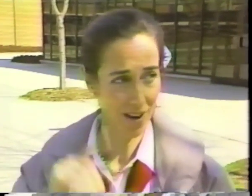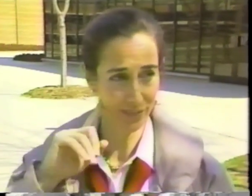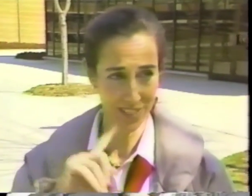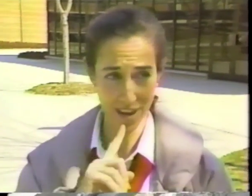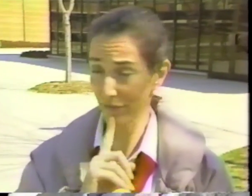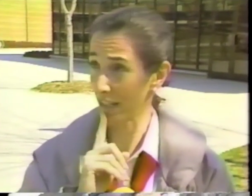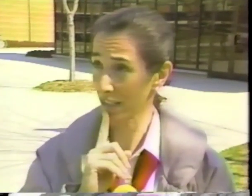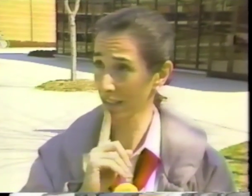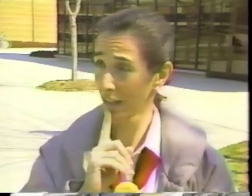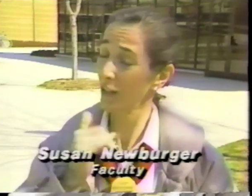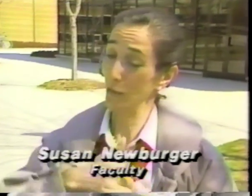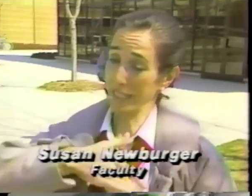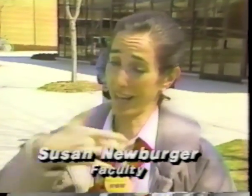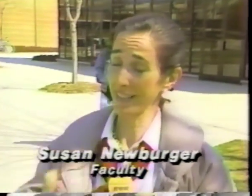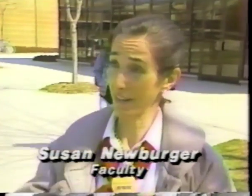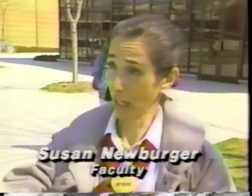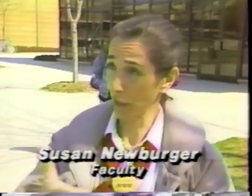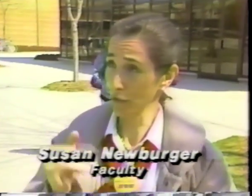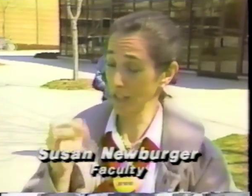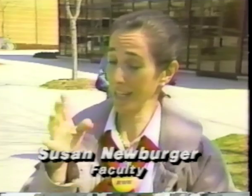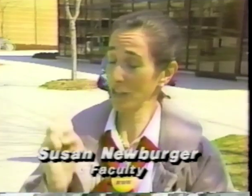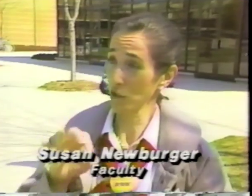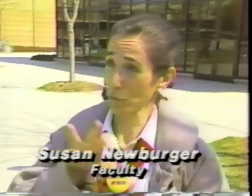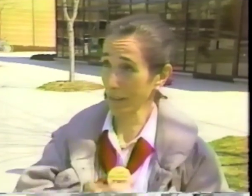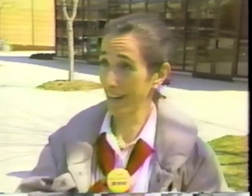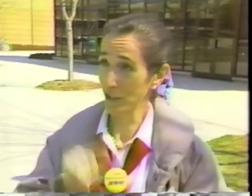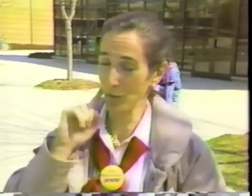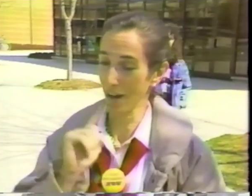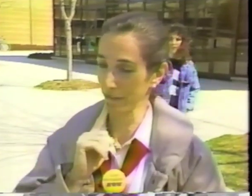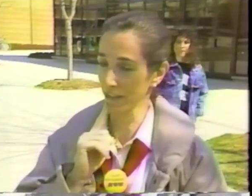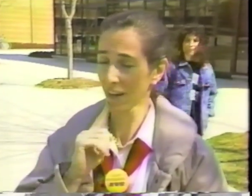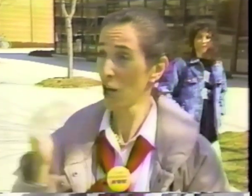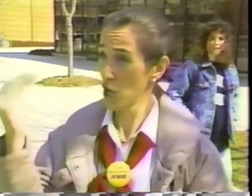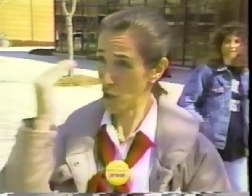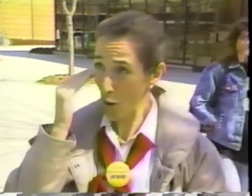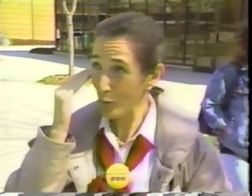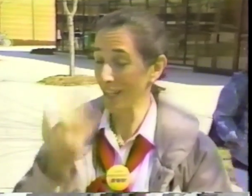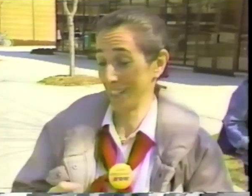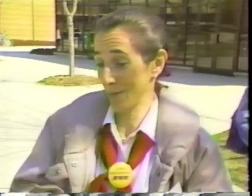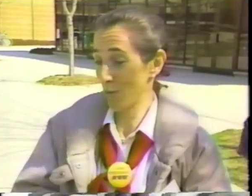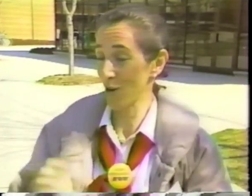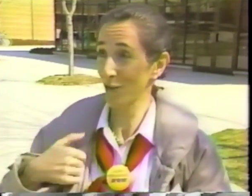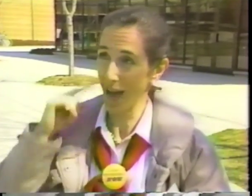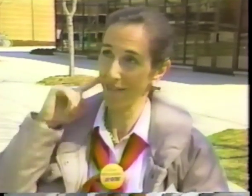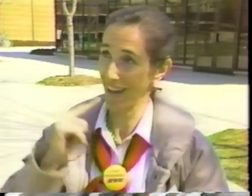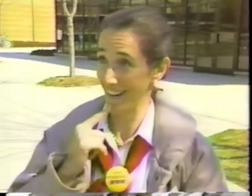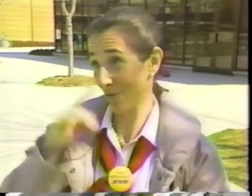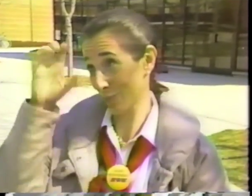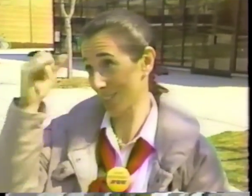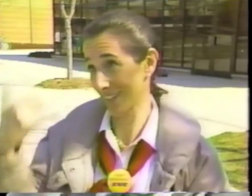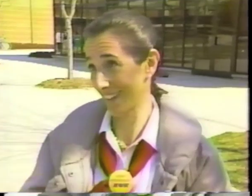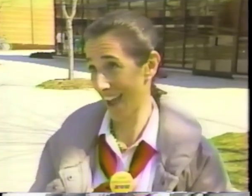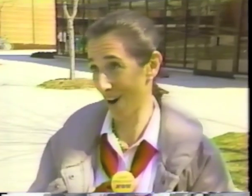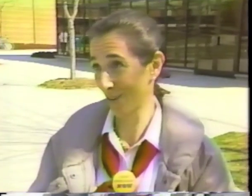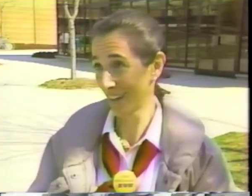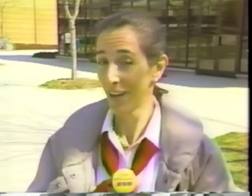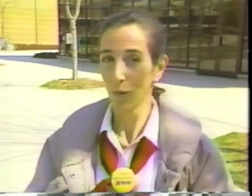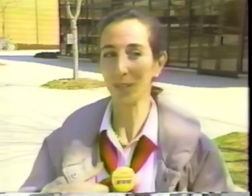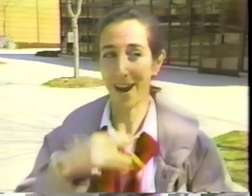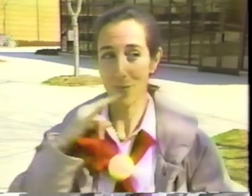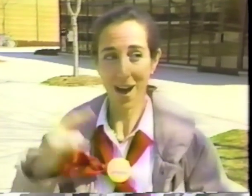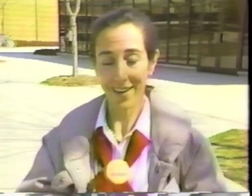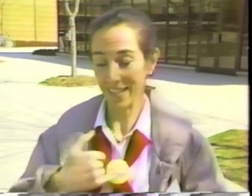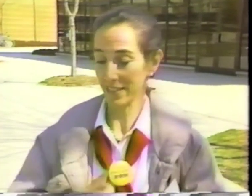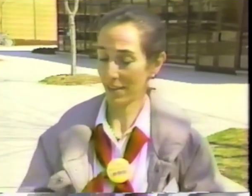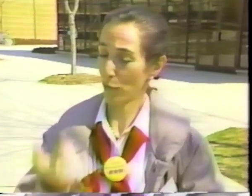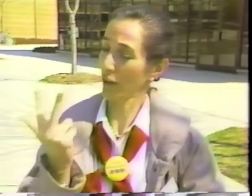that's involved in deafness, who is sensitive and close to the issues related to deafness, knows that it's important to have a deaf president now.